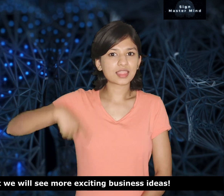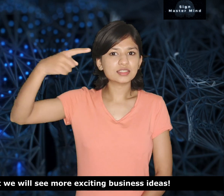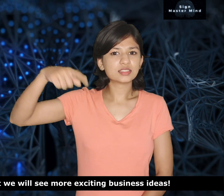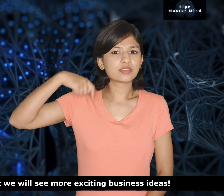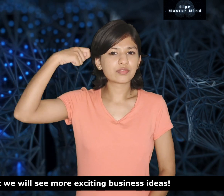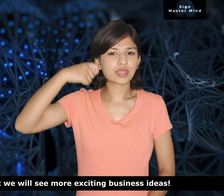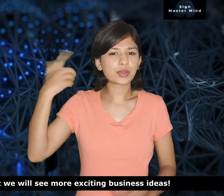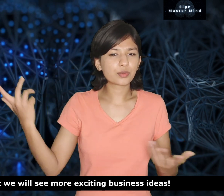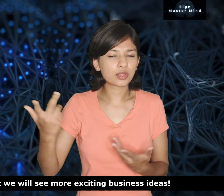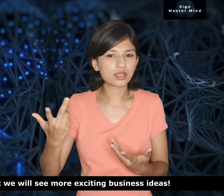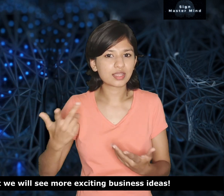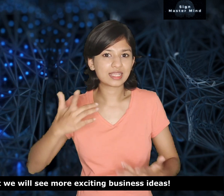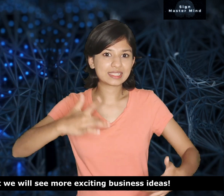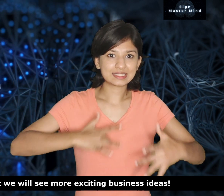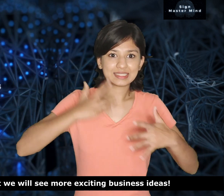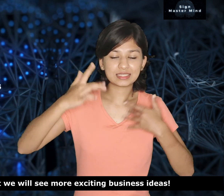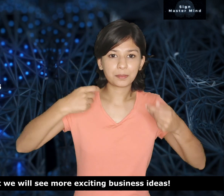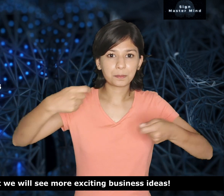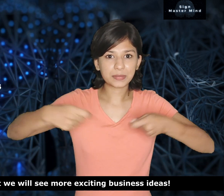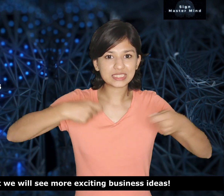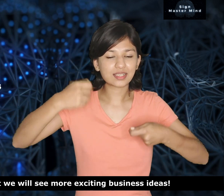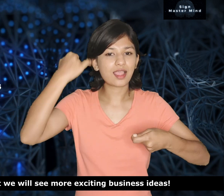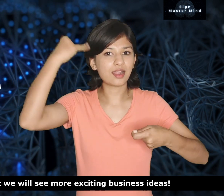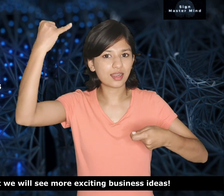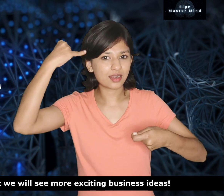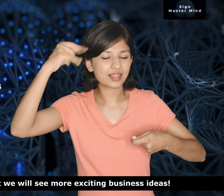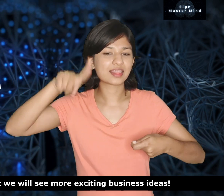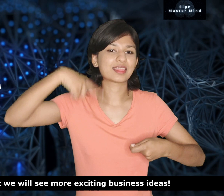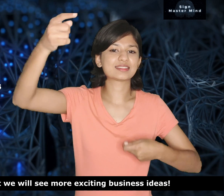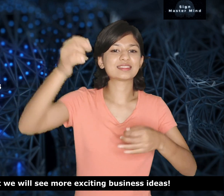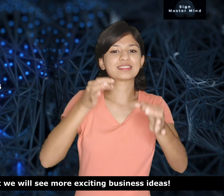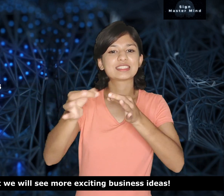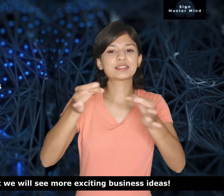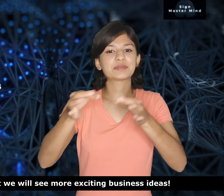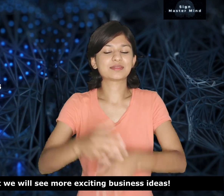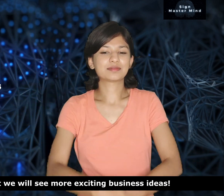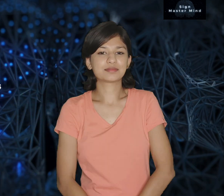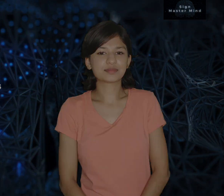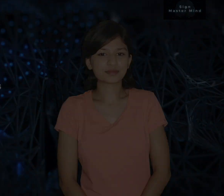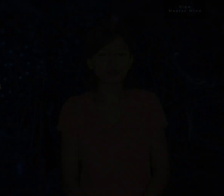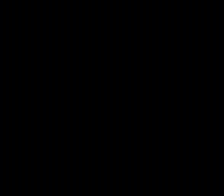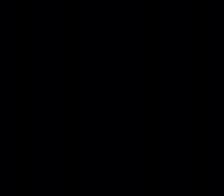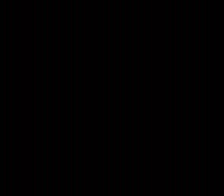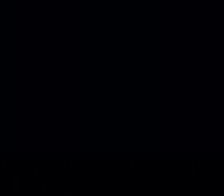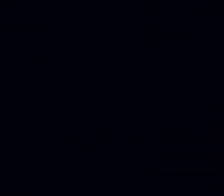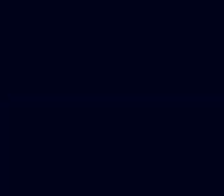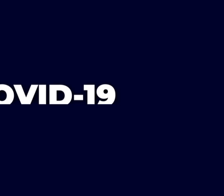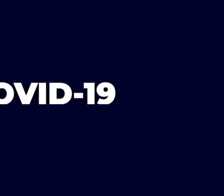Next we will see more exciting business ideas. Thank you.